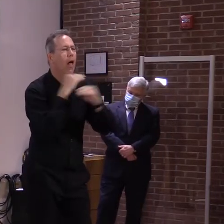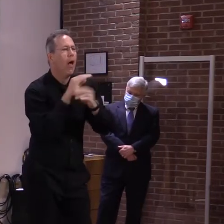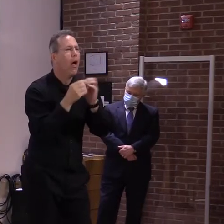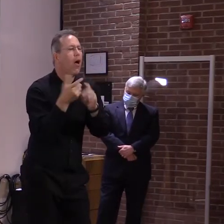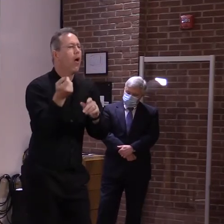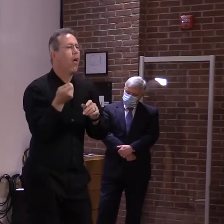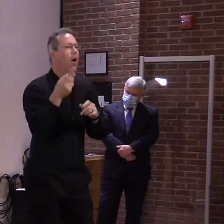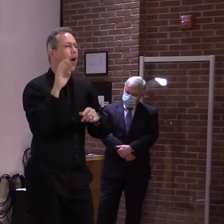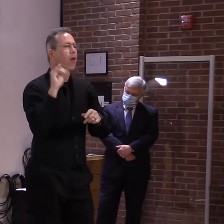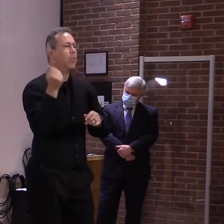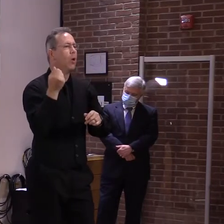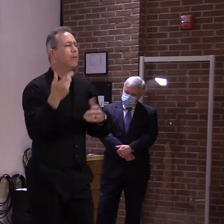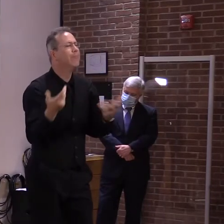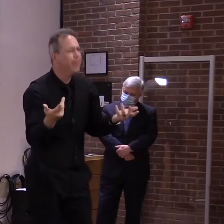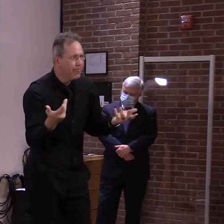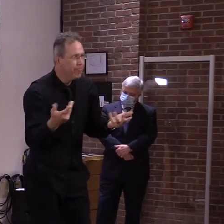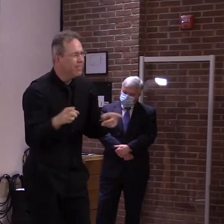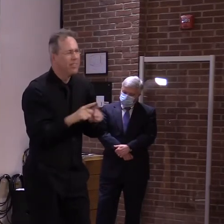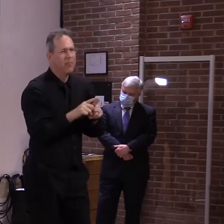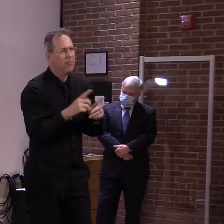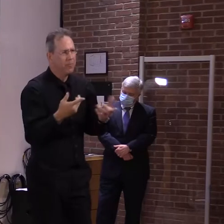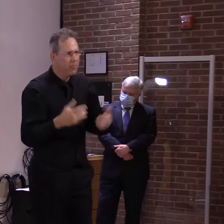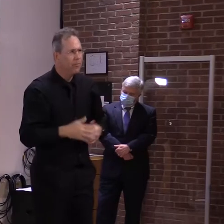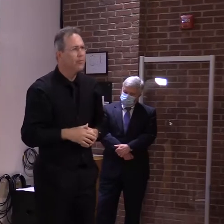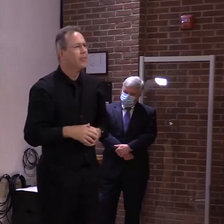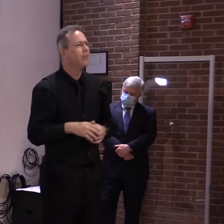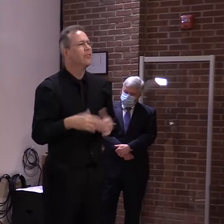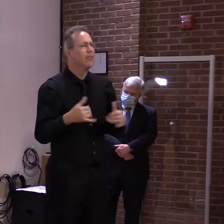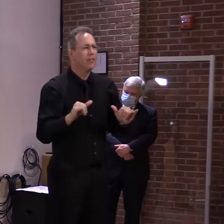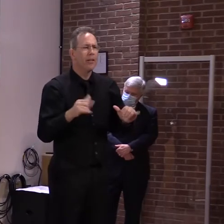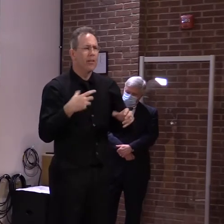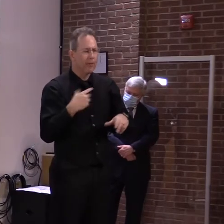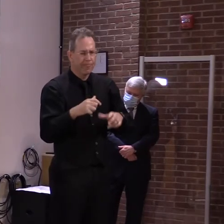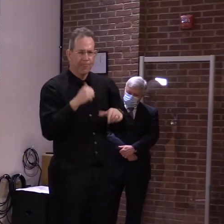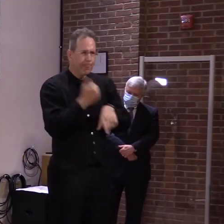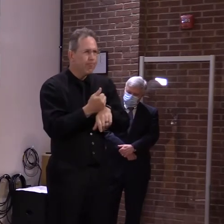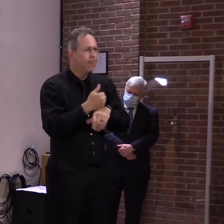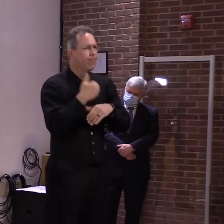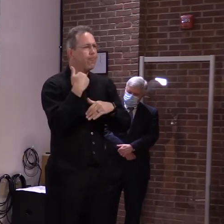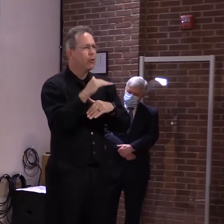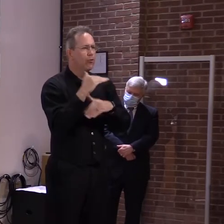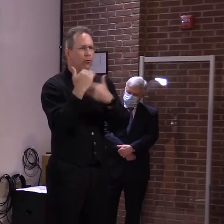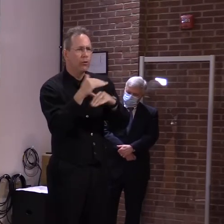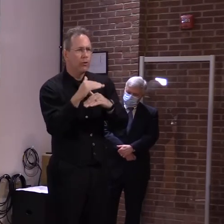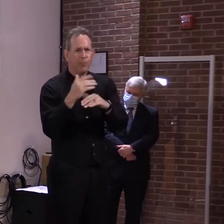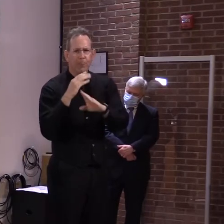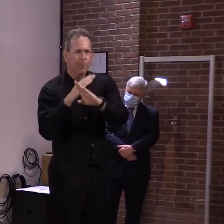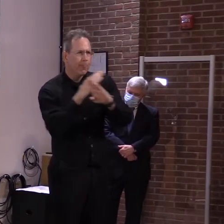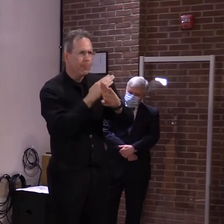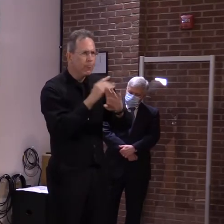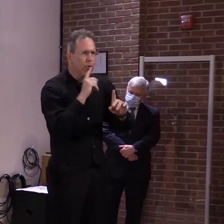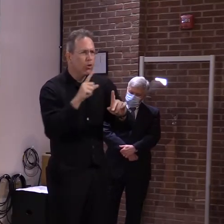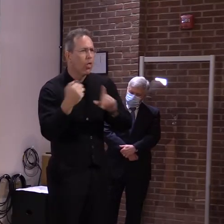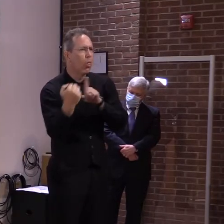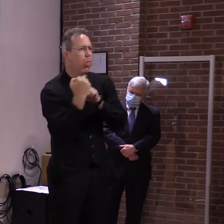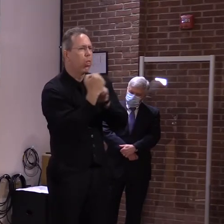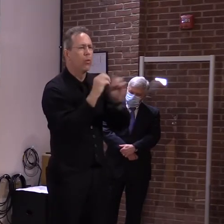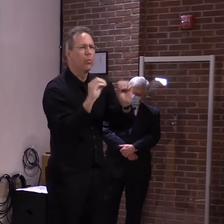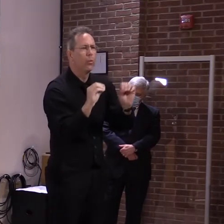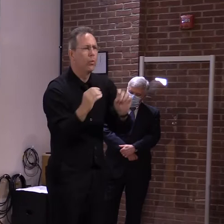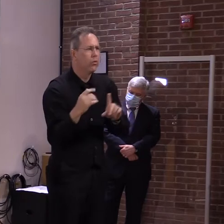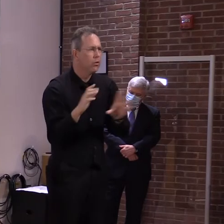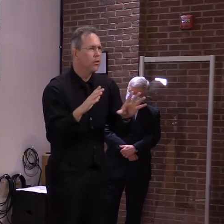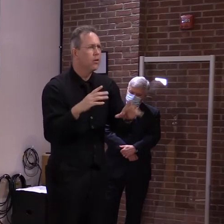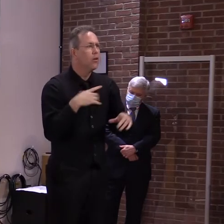steps to mitigate that. It seems to have helped. But I just want to make sure everyone understands, just because we